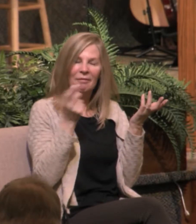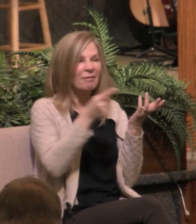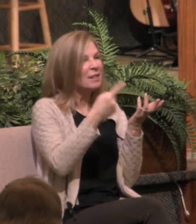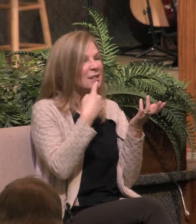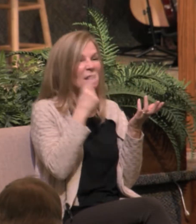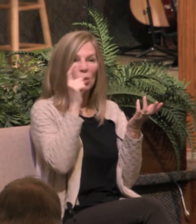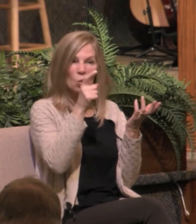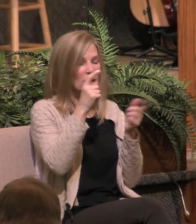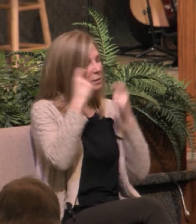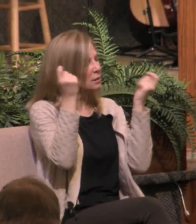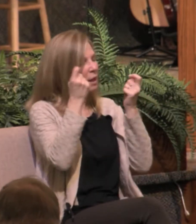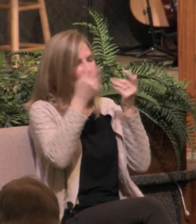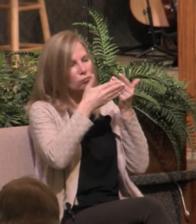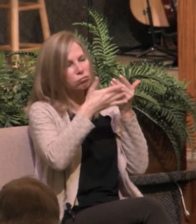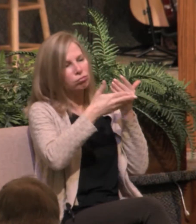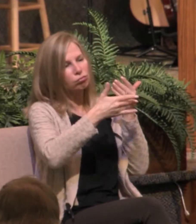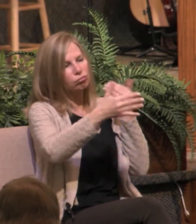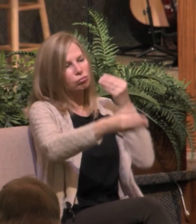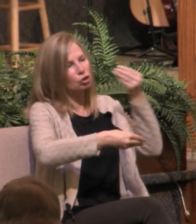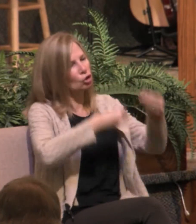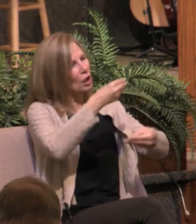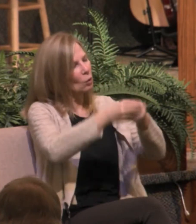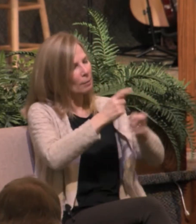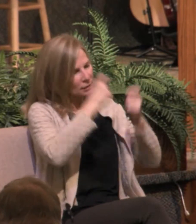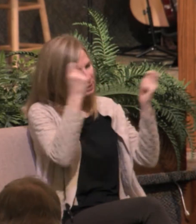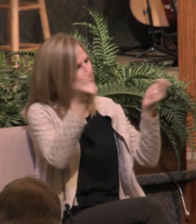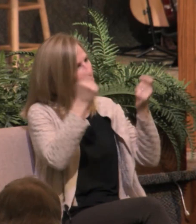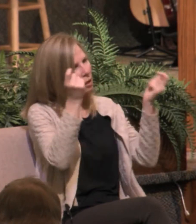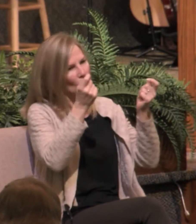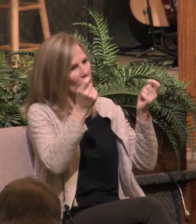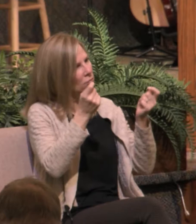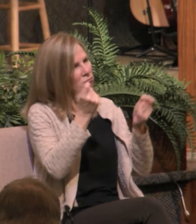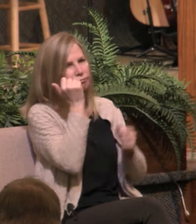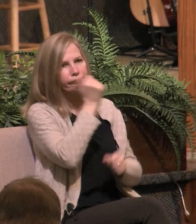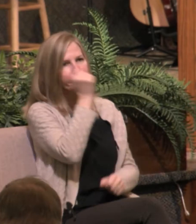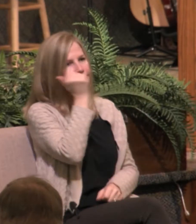a feast of the Lord throughout your generations. You are to celebrate it as a permanent ordinance."